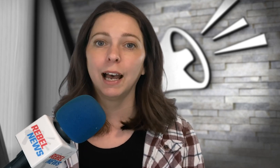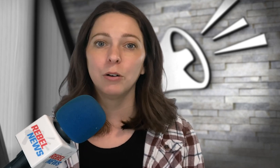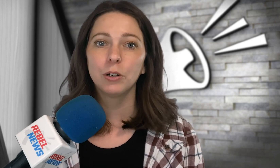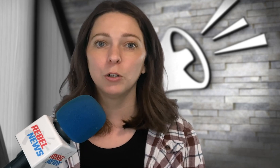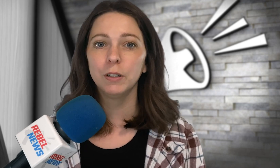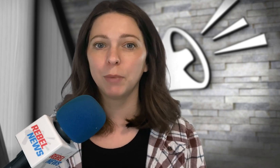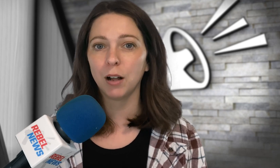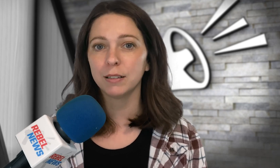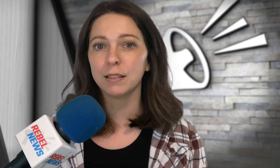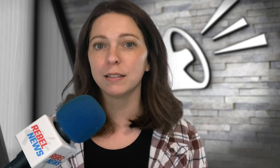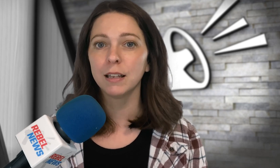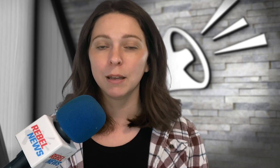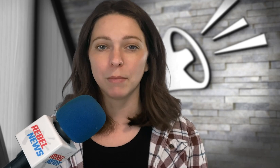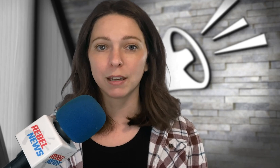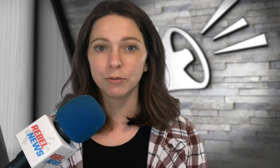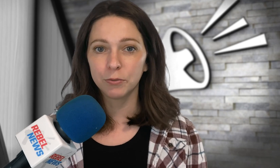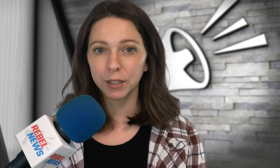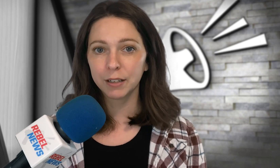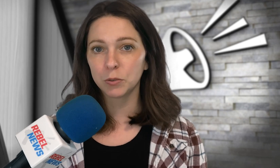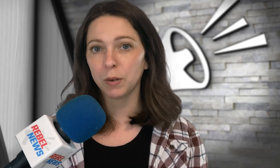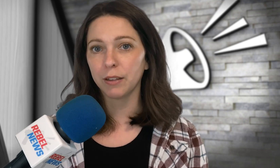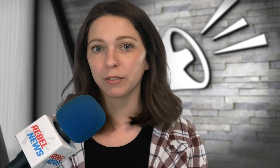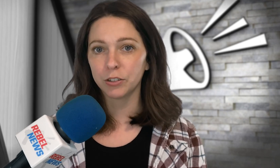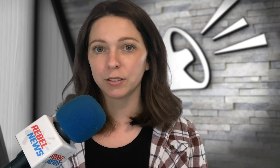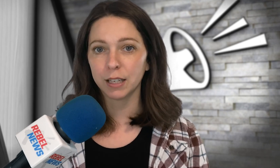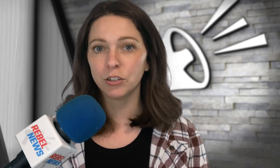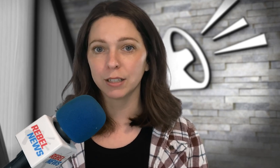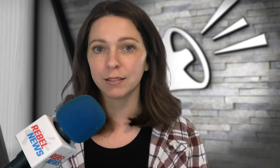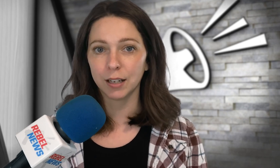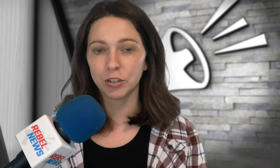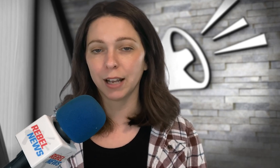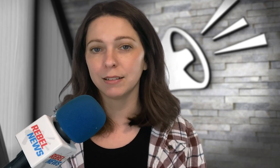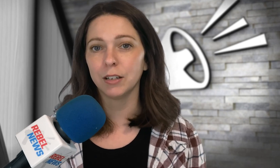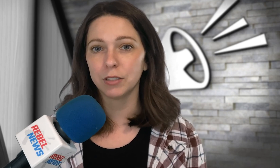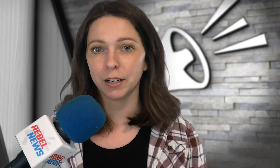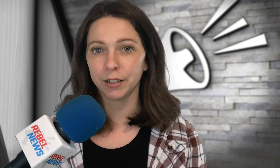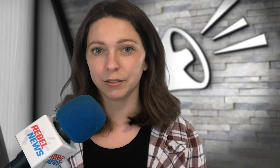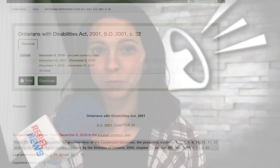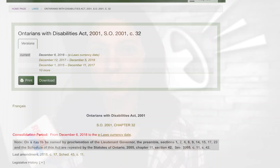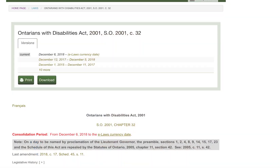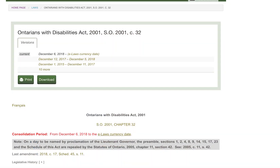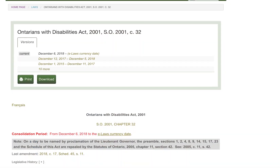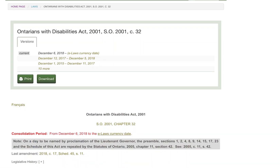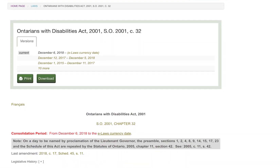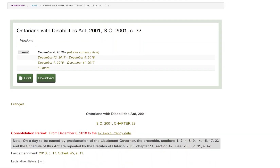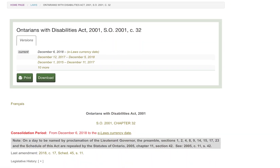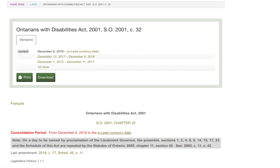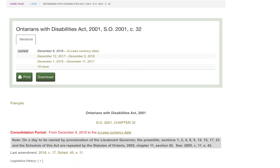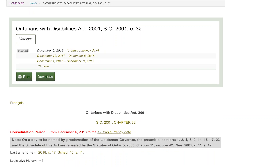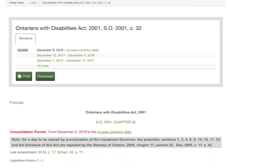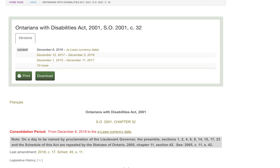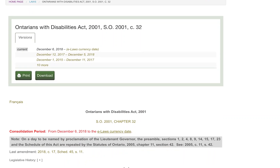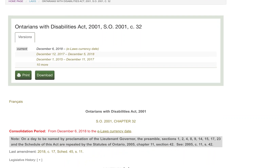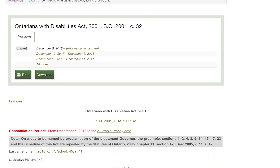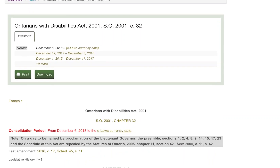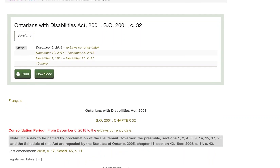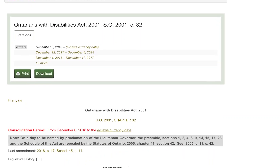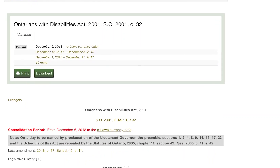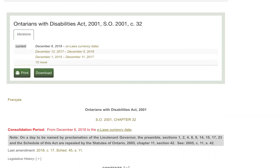how COVID policies may conflict with legislation such as the Ontarians with Disabilities Act. In closing, I